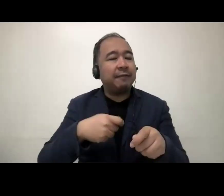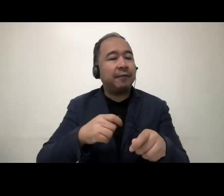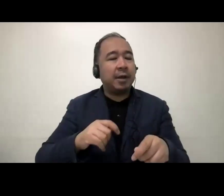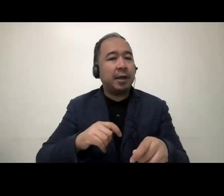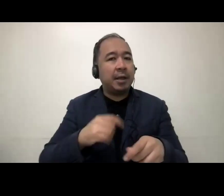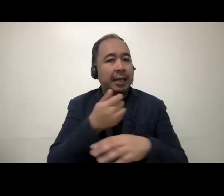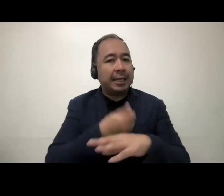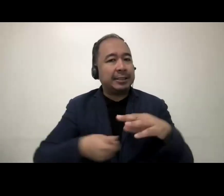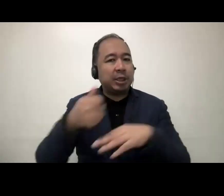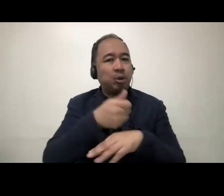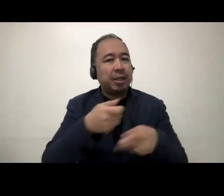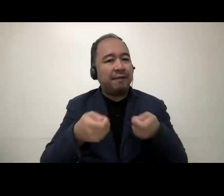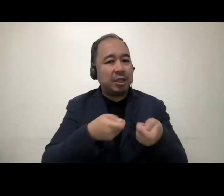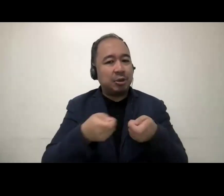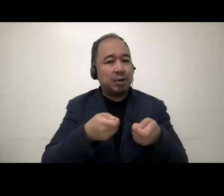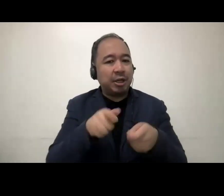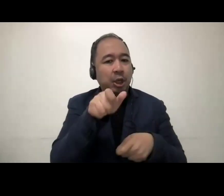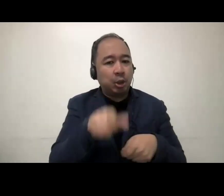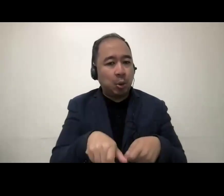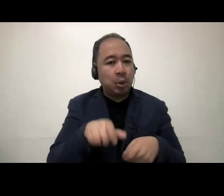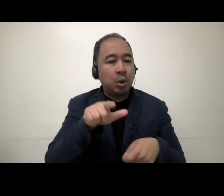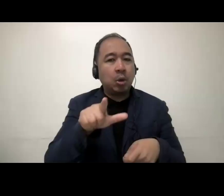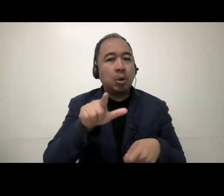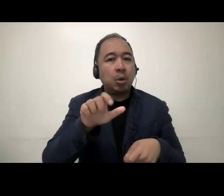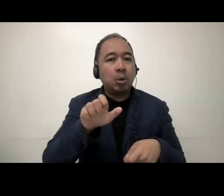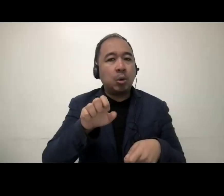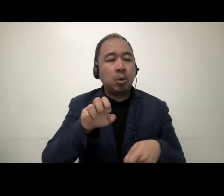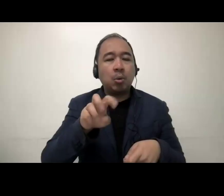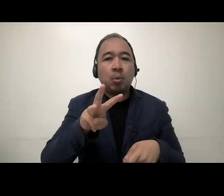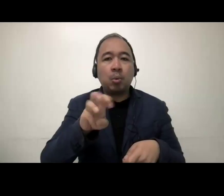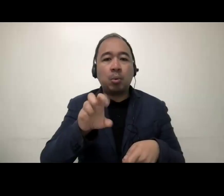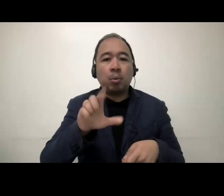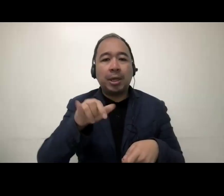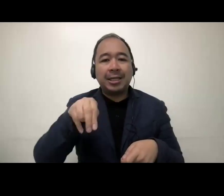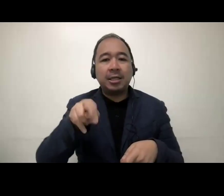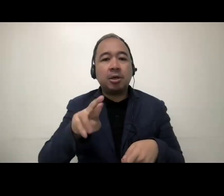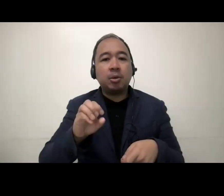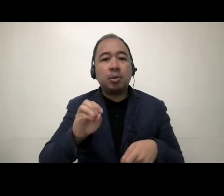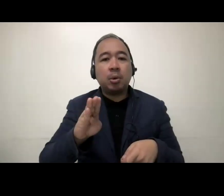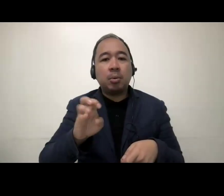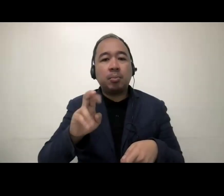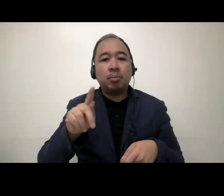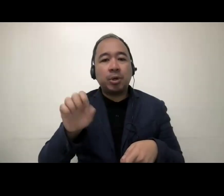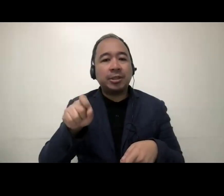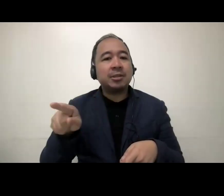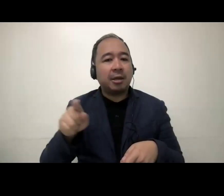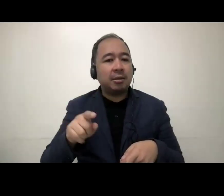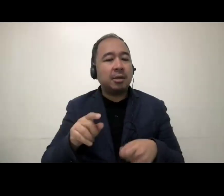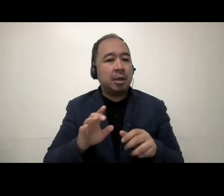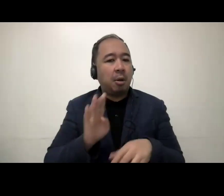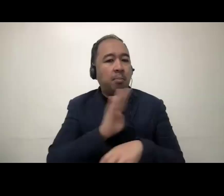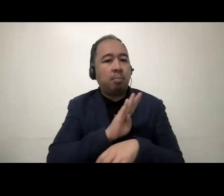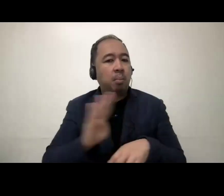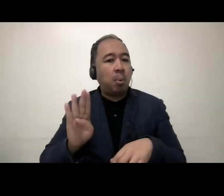board working group that's reviewing the accountability mechanism review. Alternate